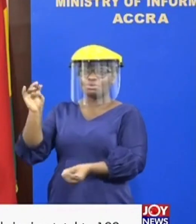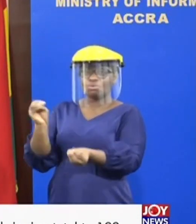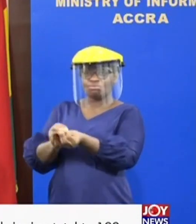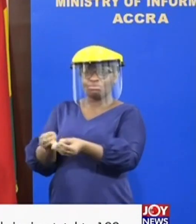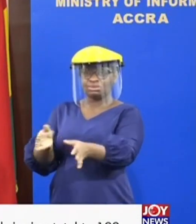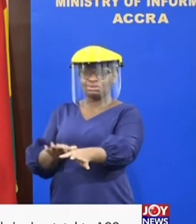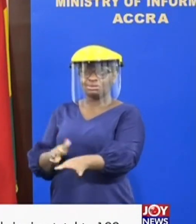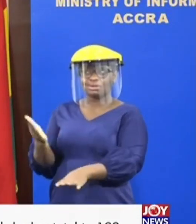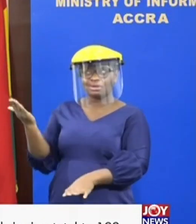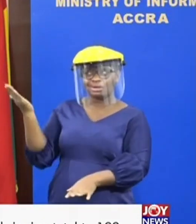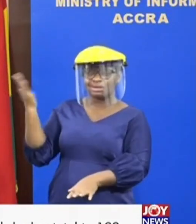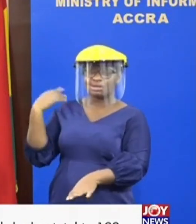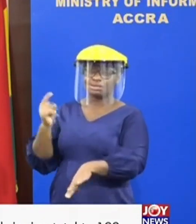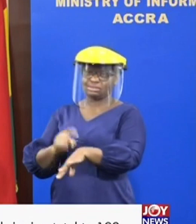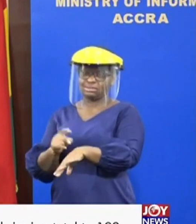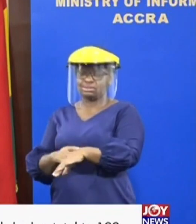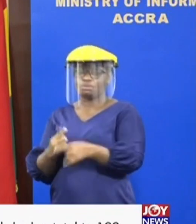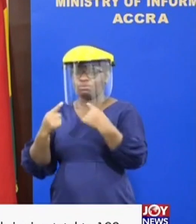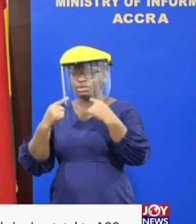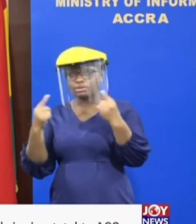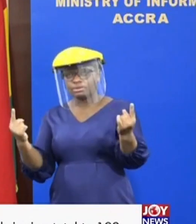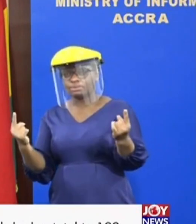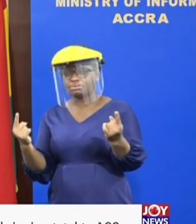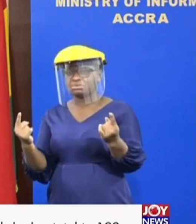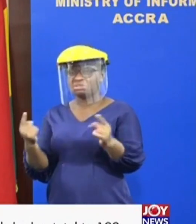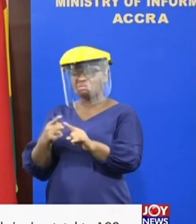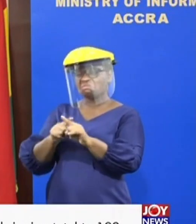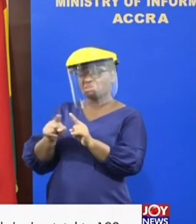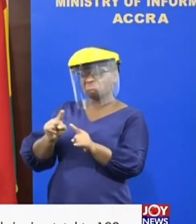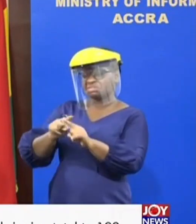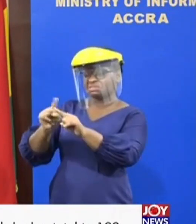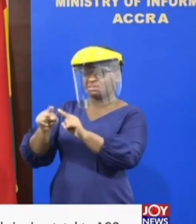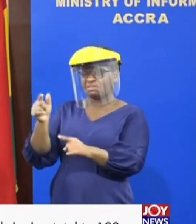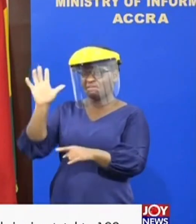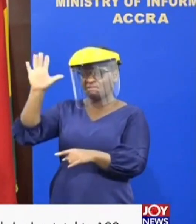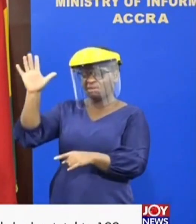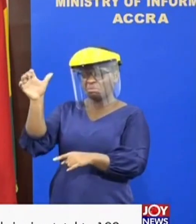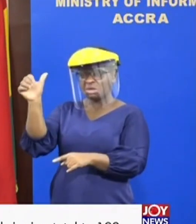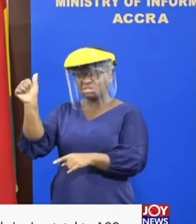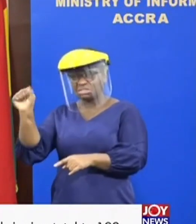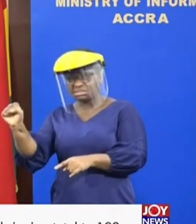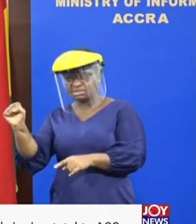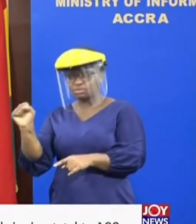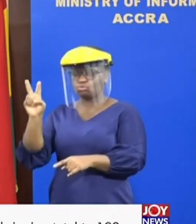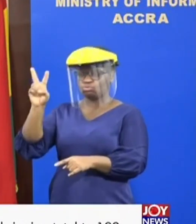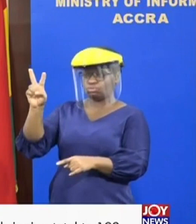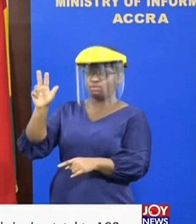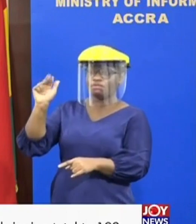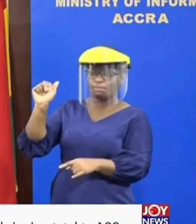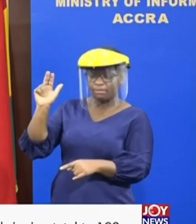in the last update, and they've come from mainly from 5 from Ashanti and 2 from Greater